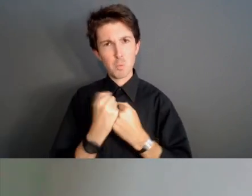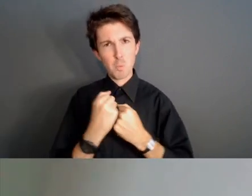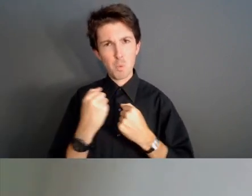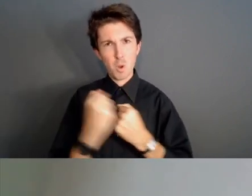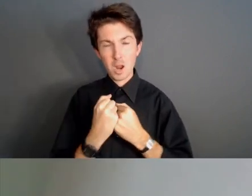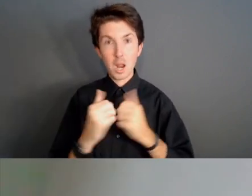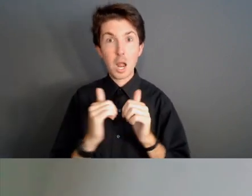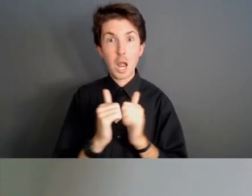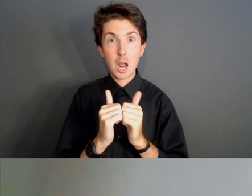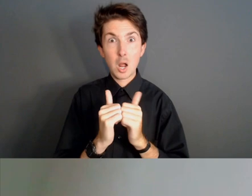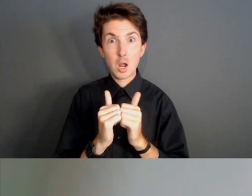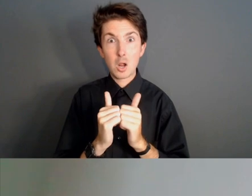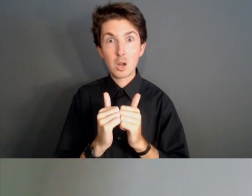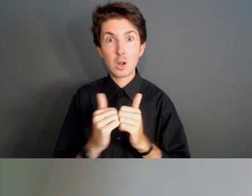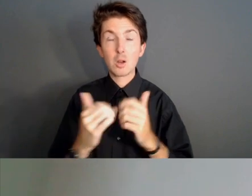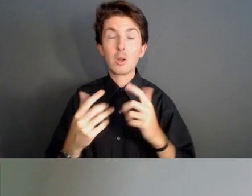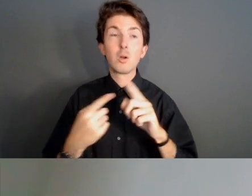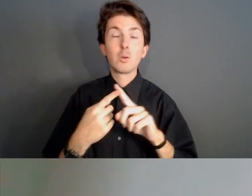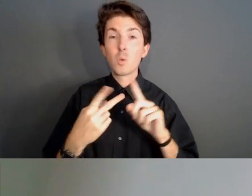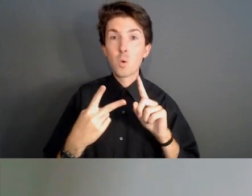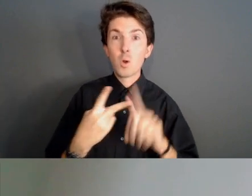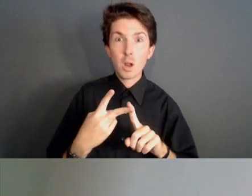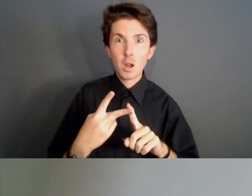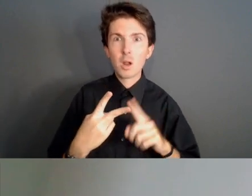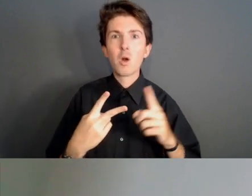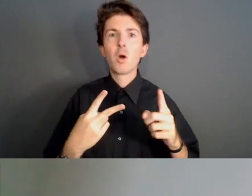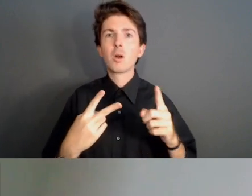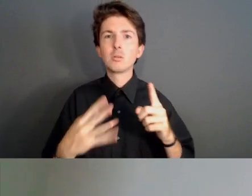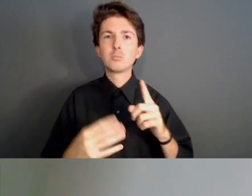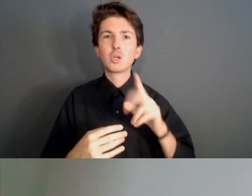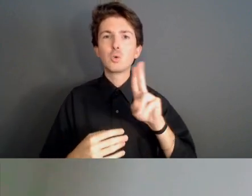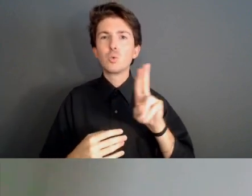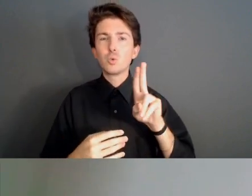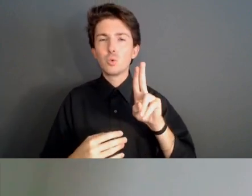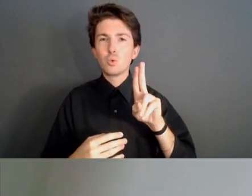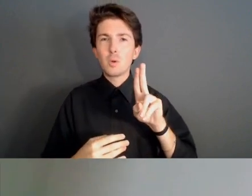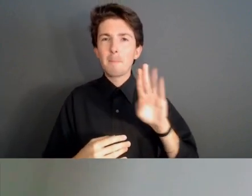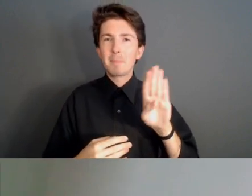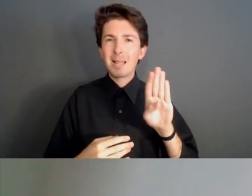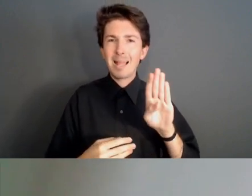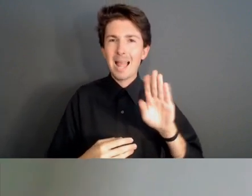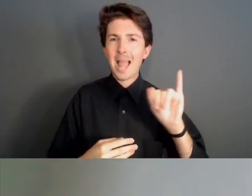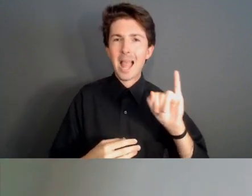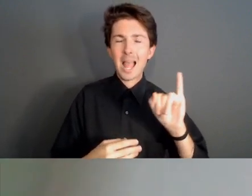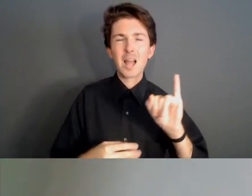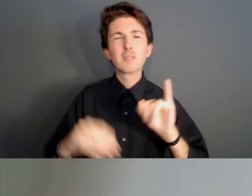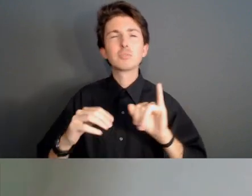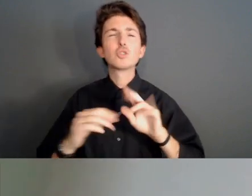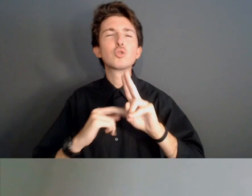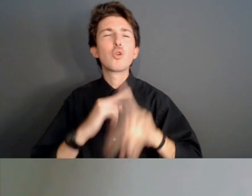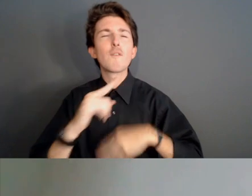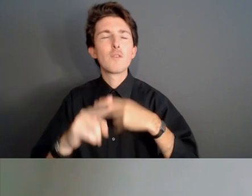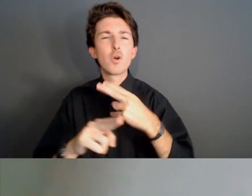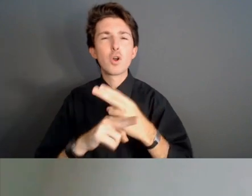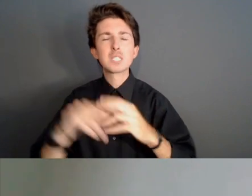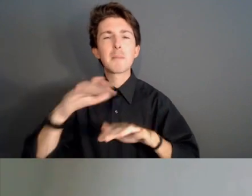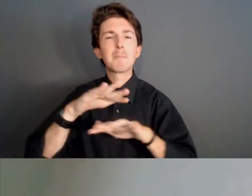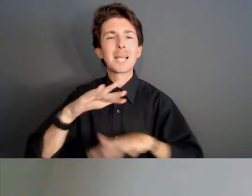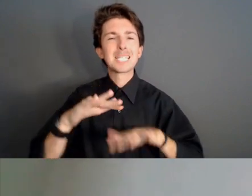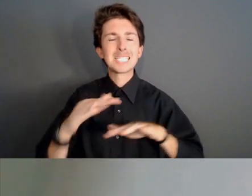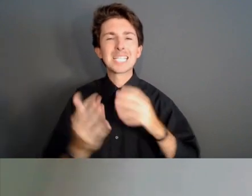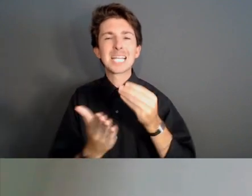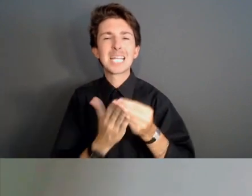least, or just consider it universal basic income. In closing, it has been great being part of the